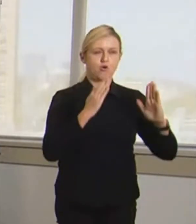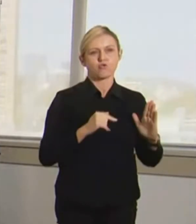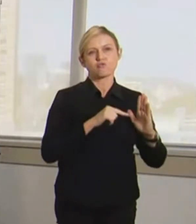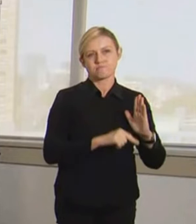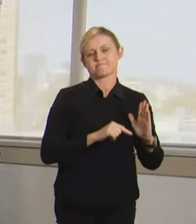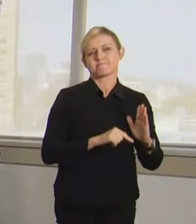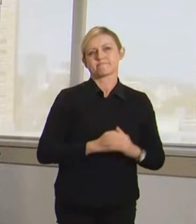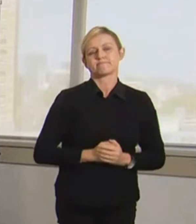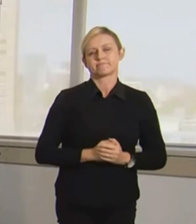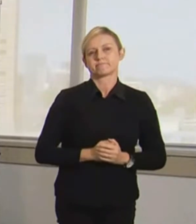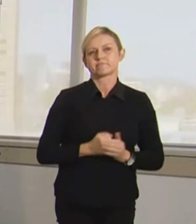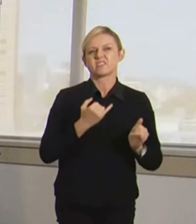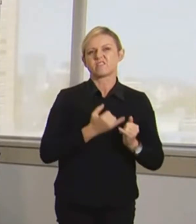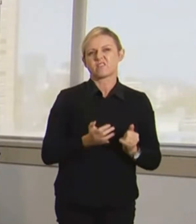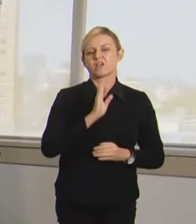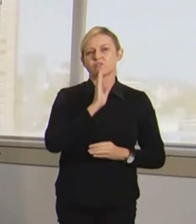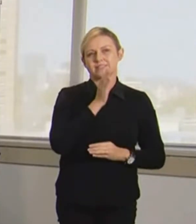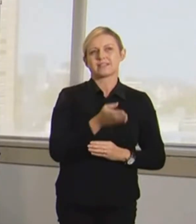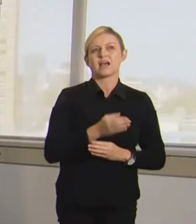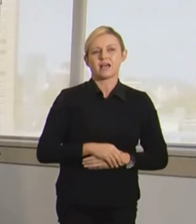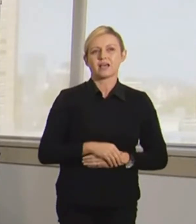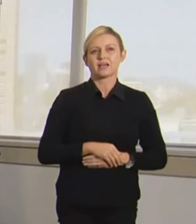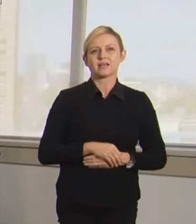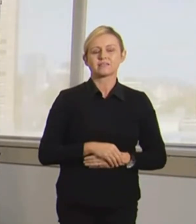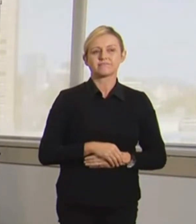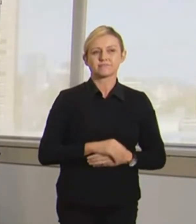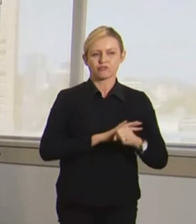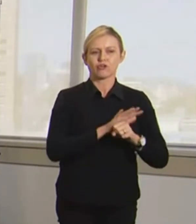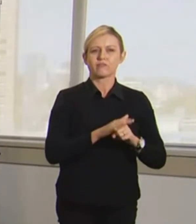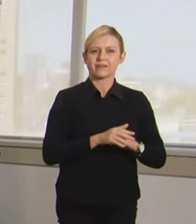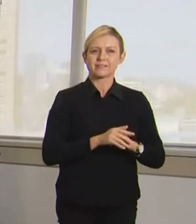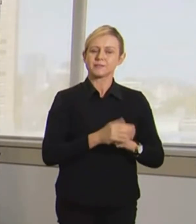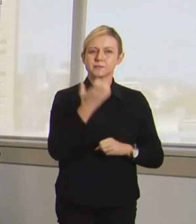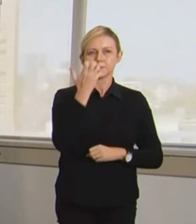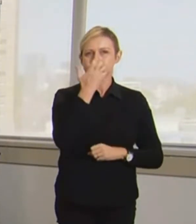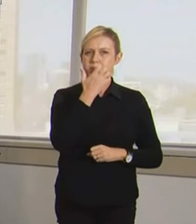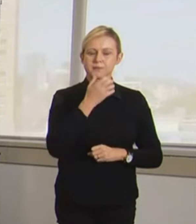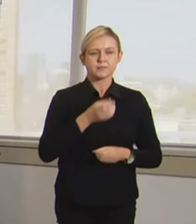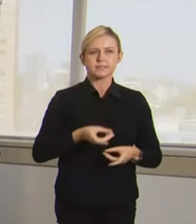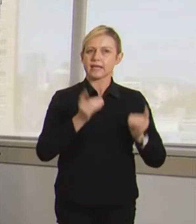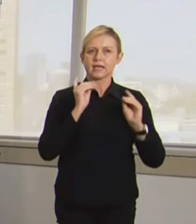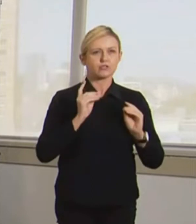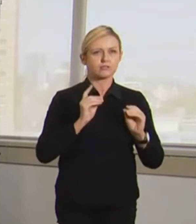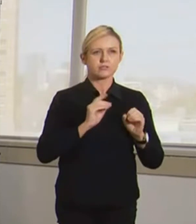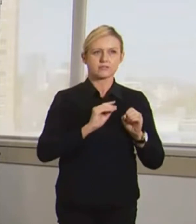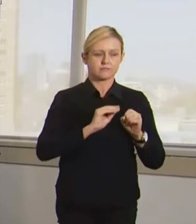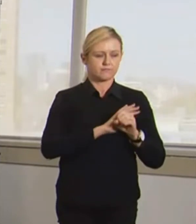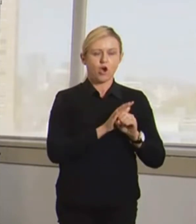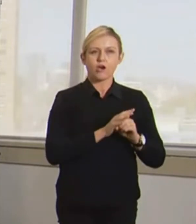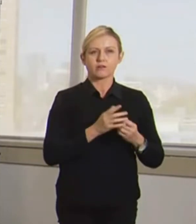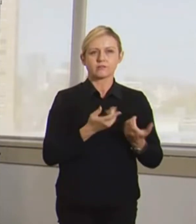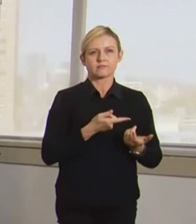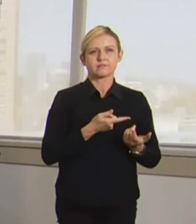sad that obviously this very virulent and dangerous virus is still amongst the community,